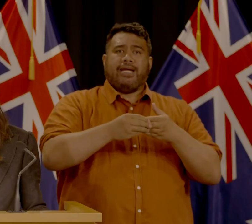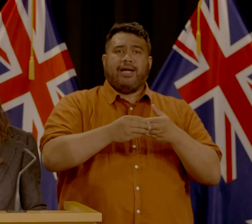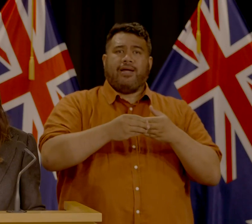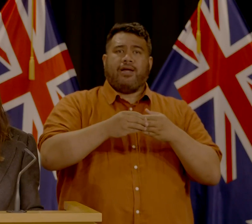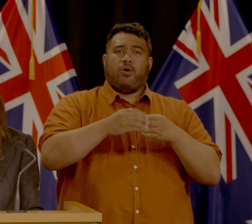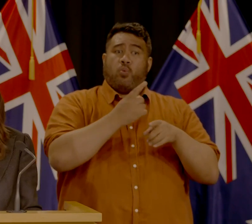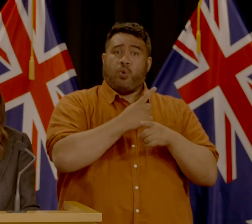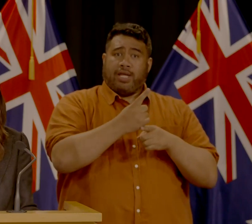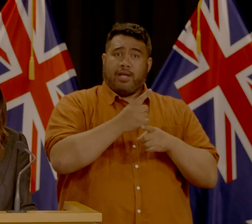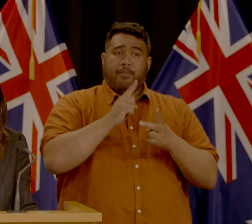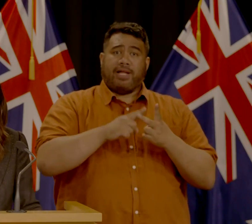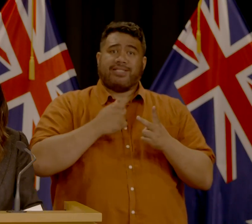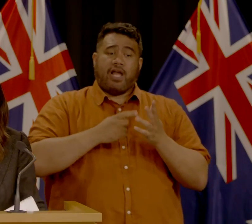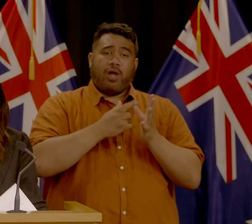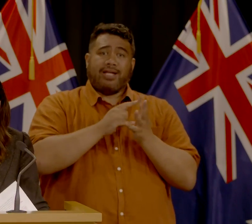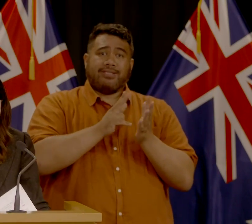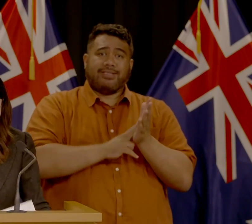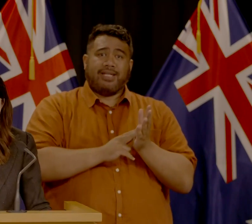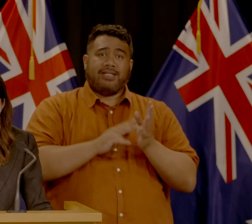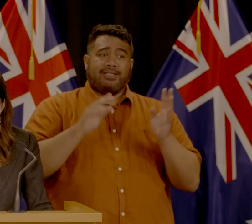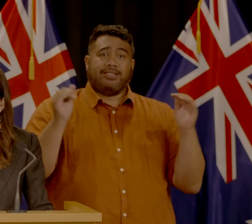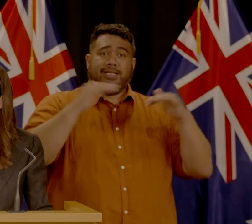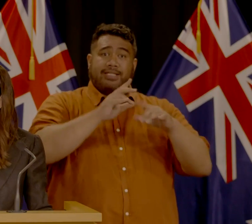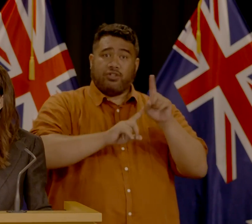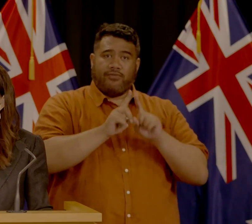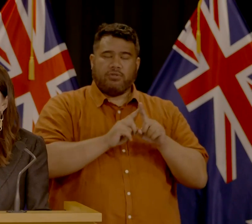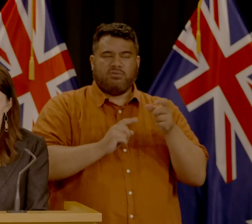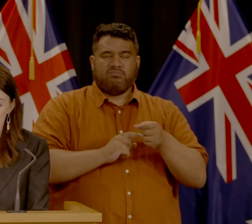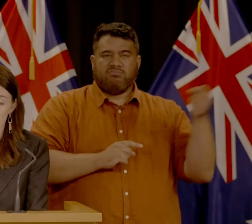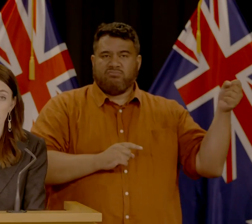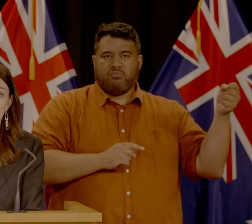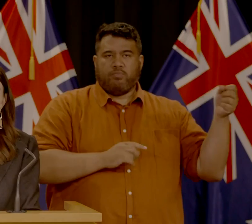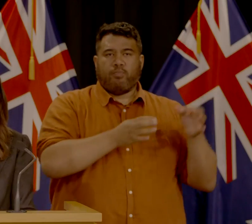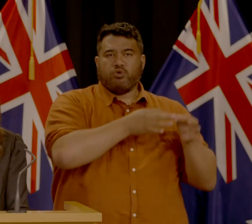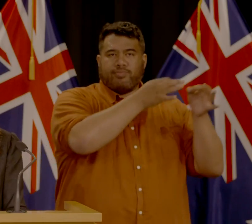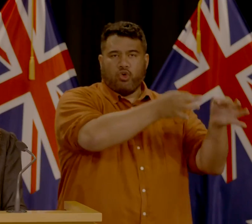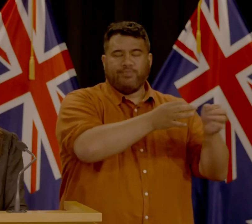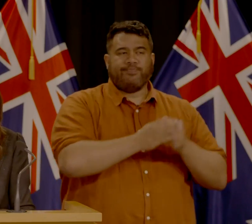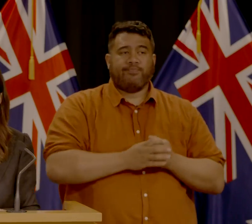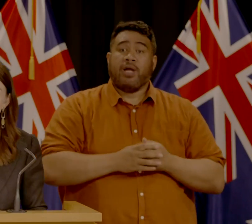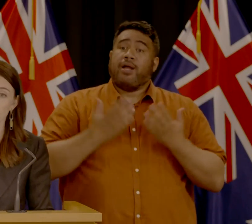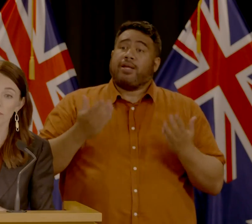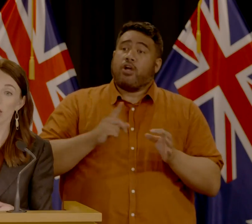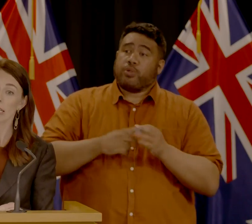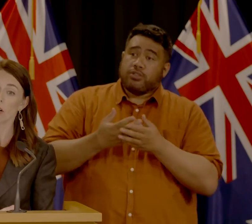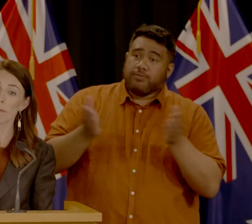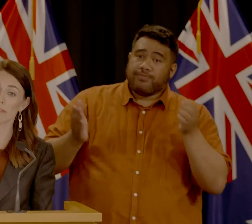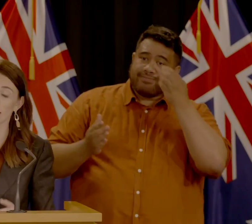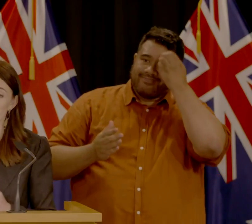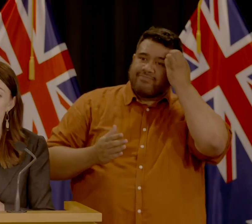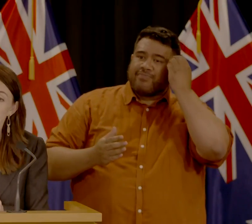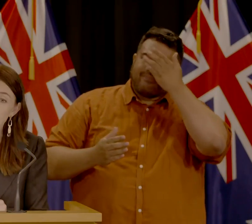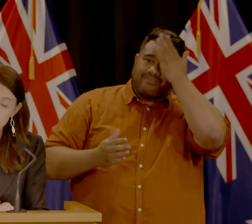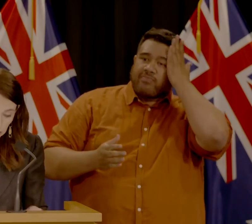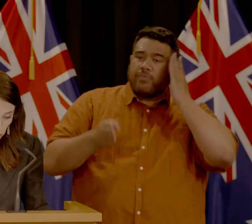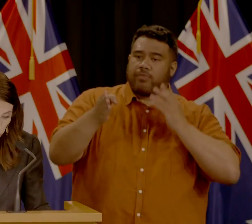New Zealand Commemorative Summit. I am now open to taking your questions. Yeah, I'll come in the